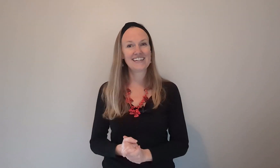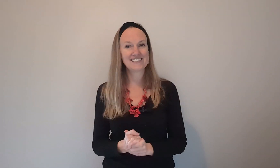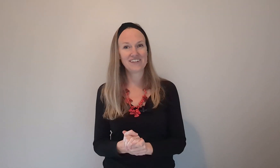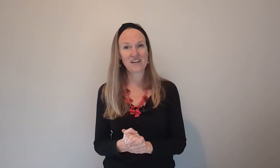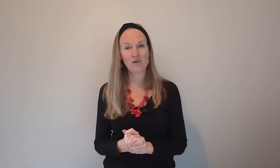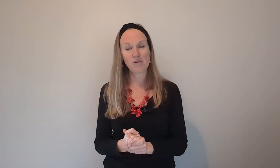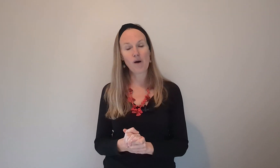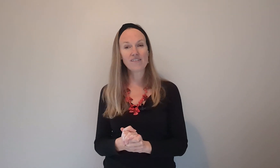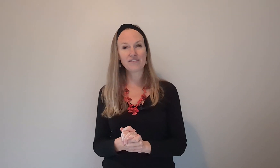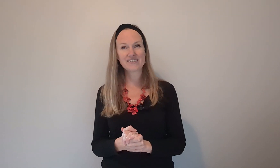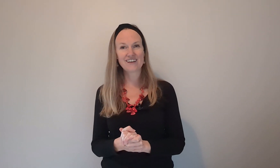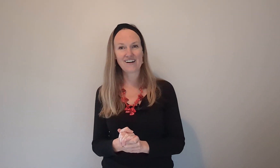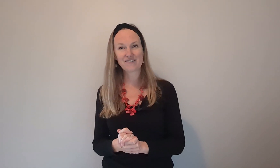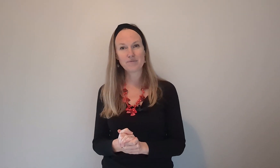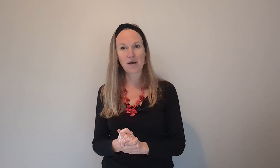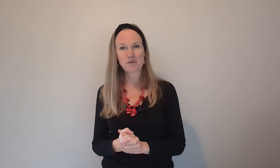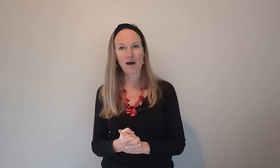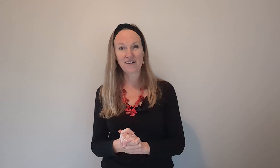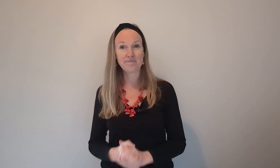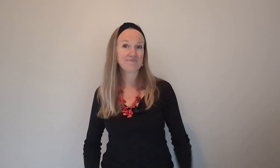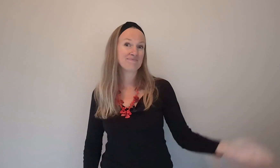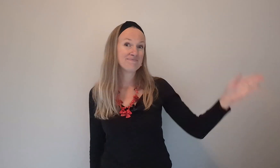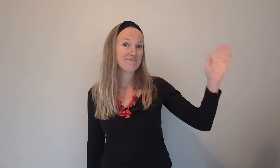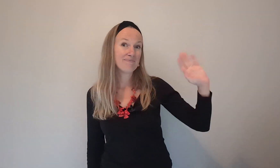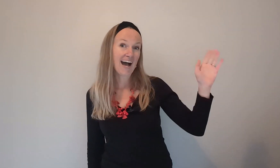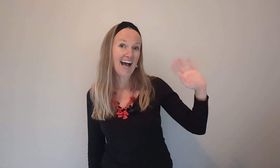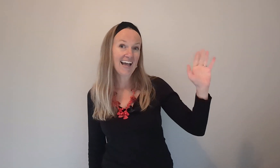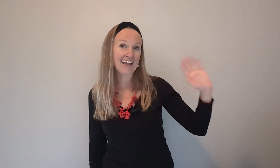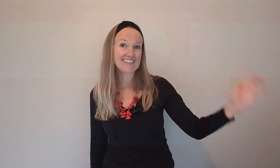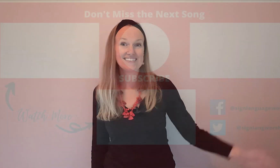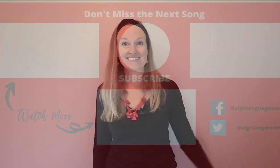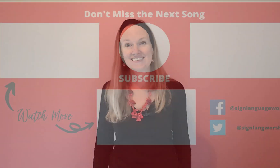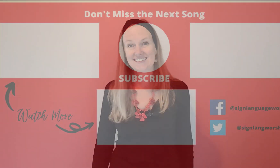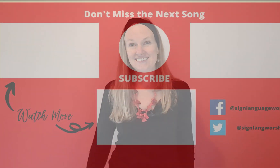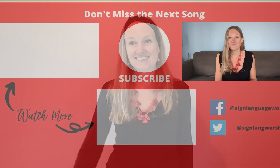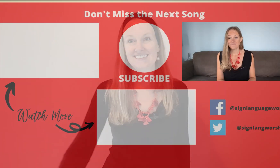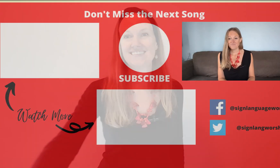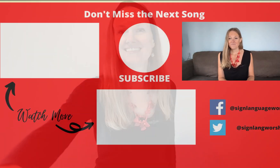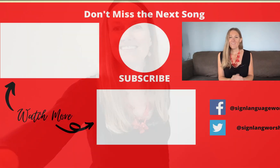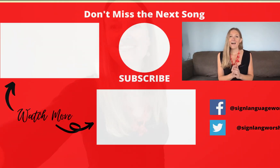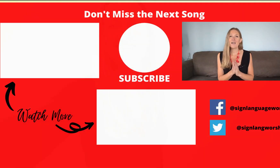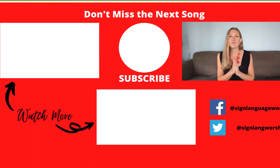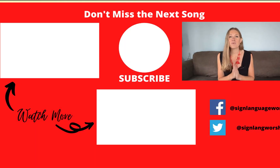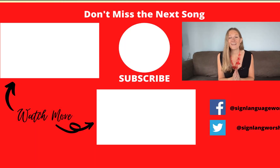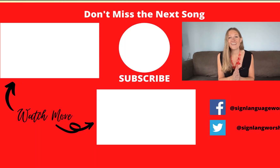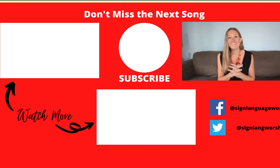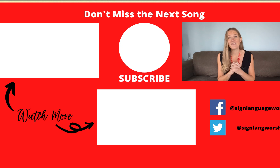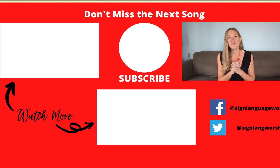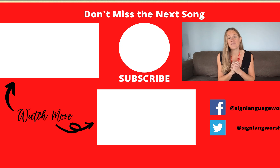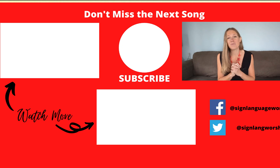next video when we walk through the song from top to bottom. Bye. I pray that the Lord